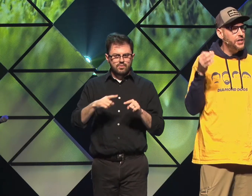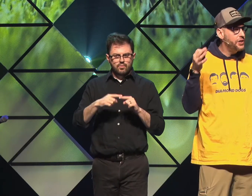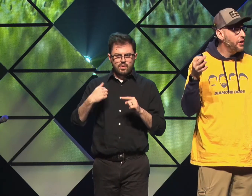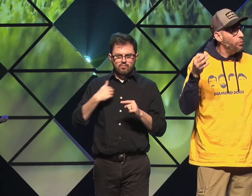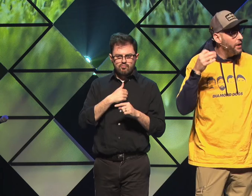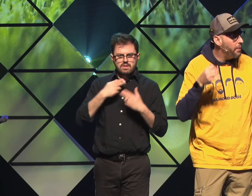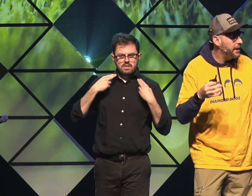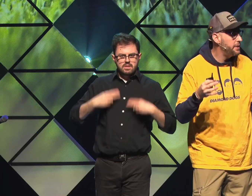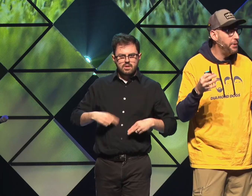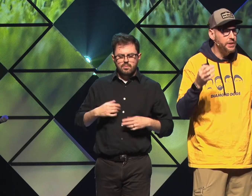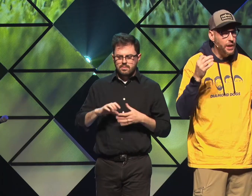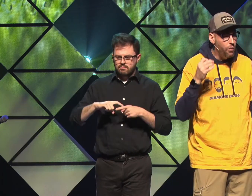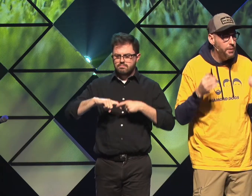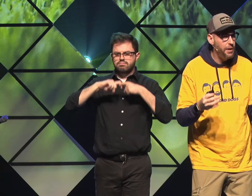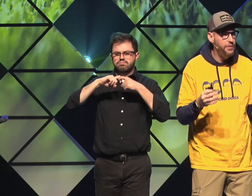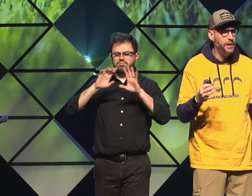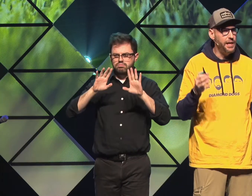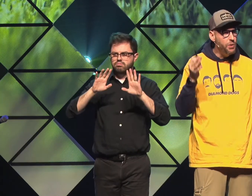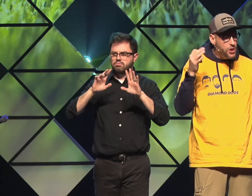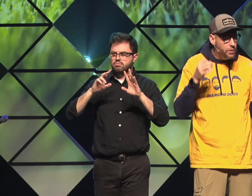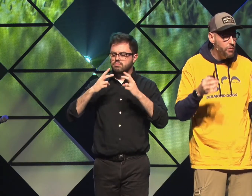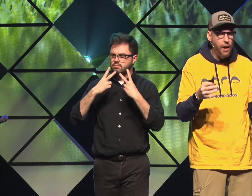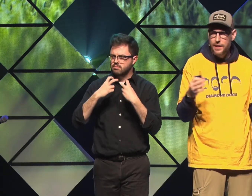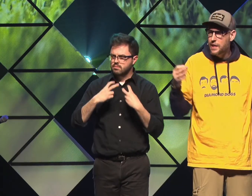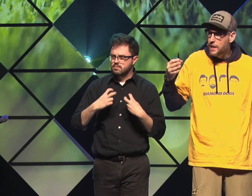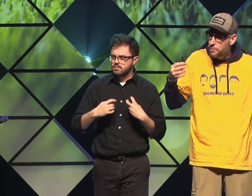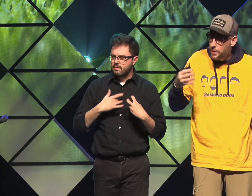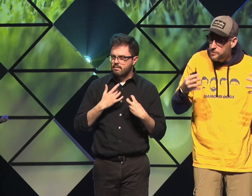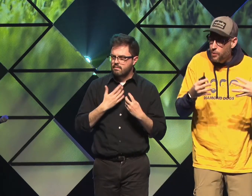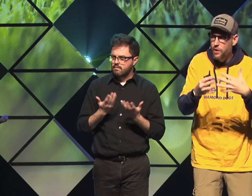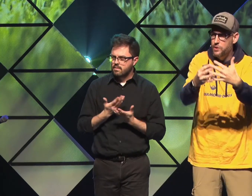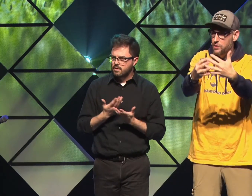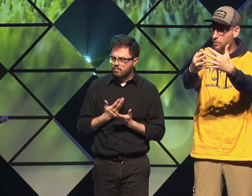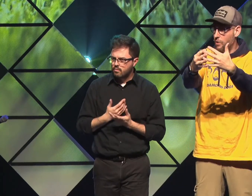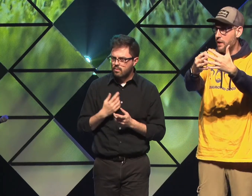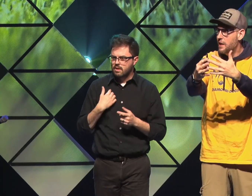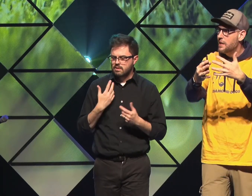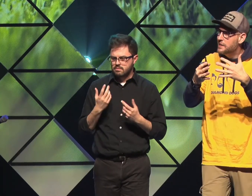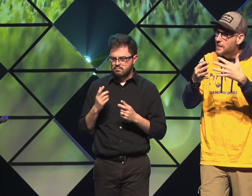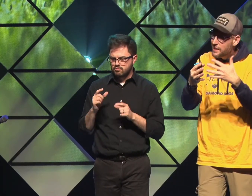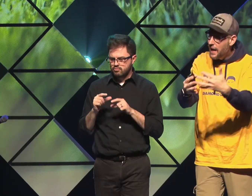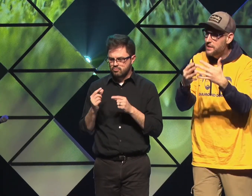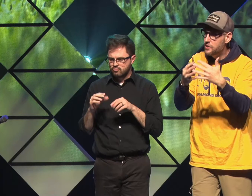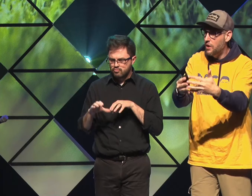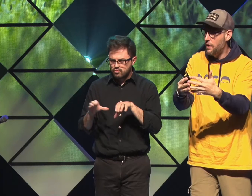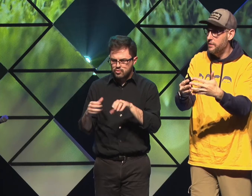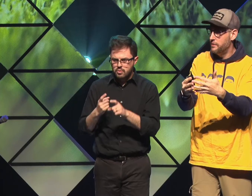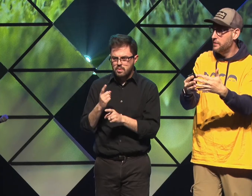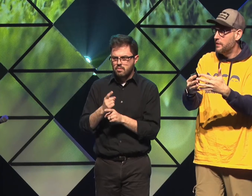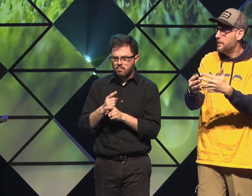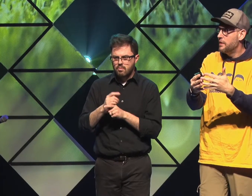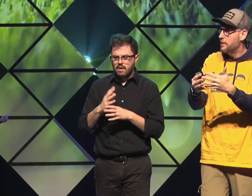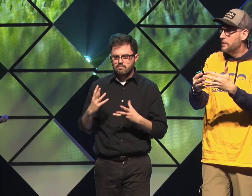and discern, what am I experiencing? What am I feeling? And we do it rightly and it becomes part of the story. See, that's God.